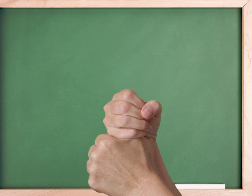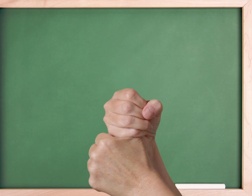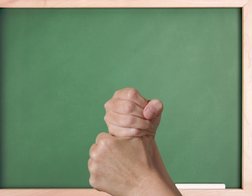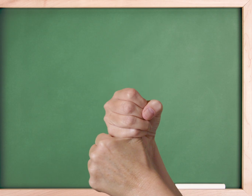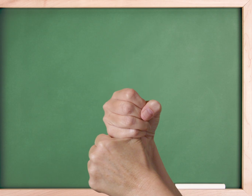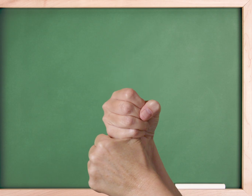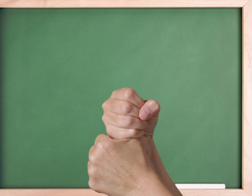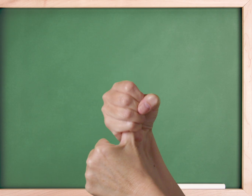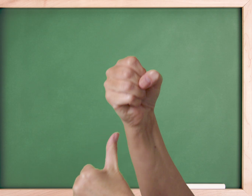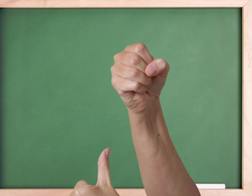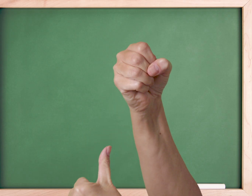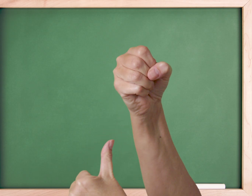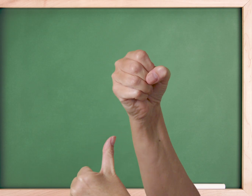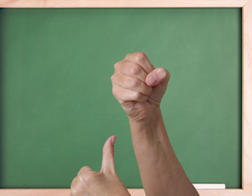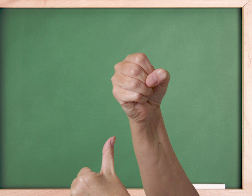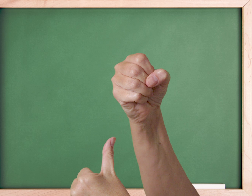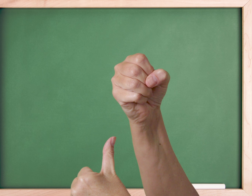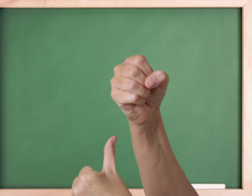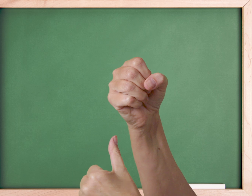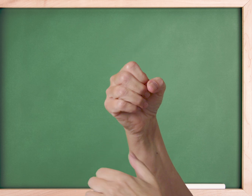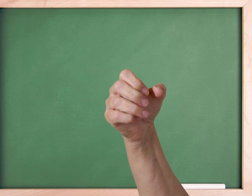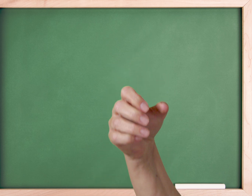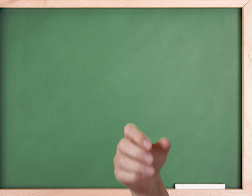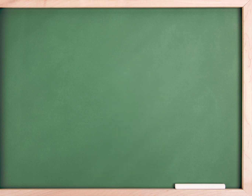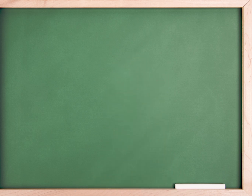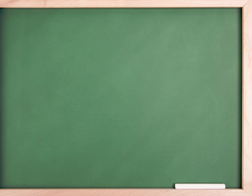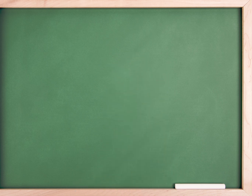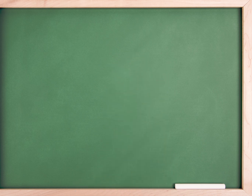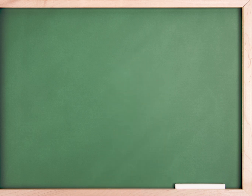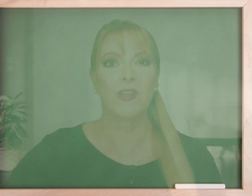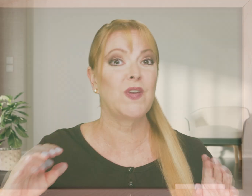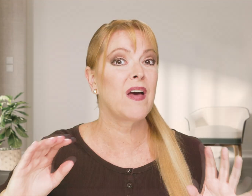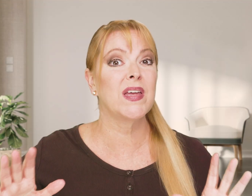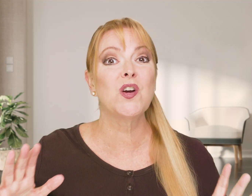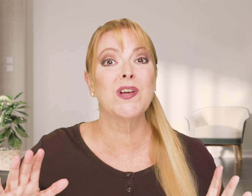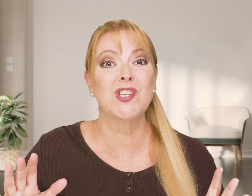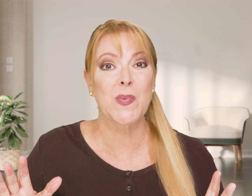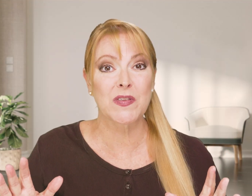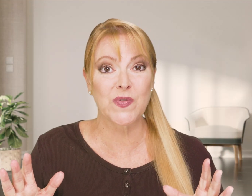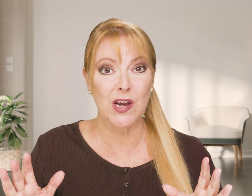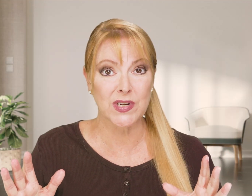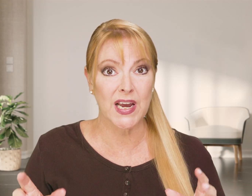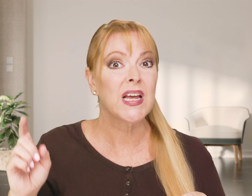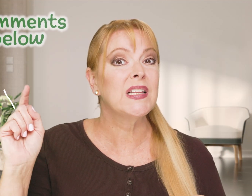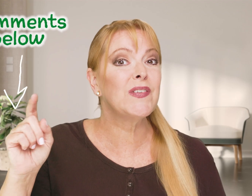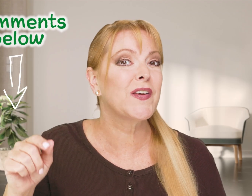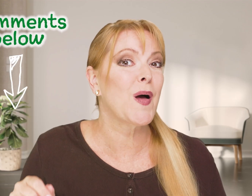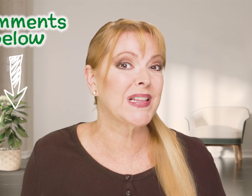dropping out, while keeping your non-dominant hand stationary. If you have any questions about this video today, leave it in the comments down